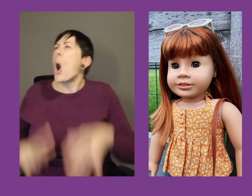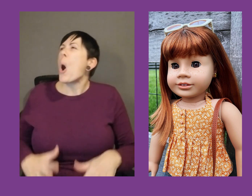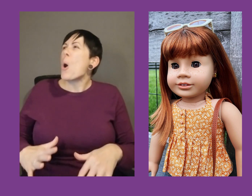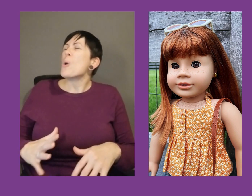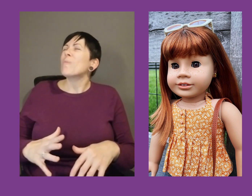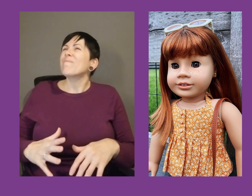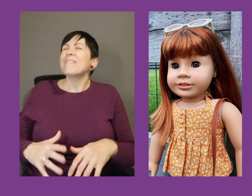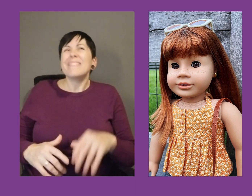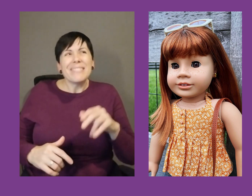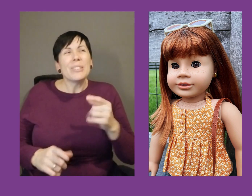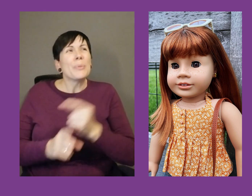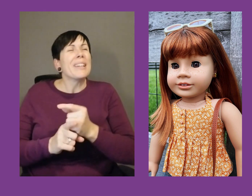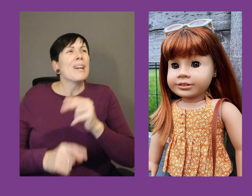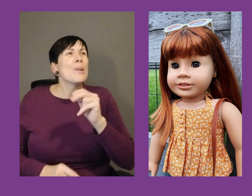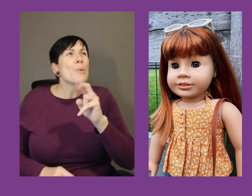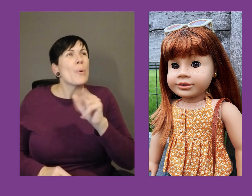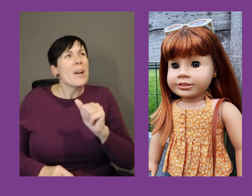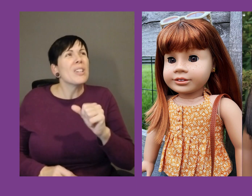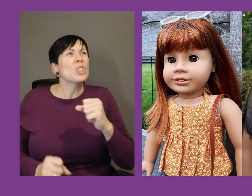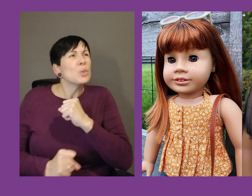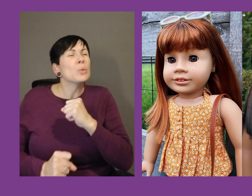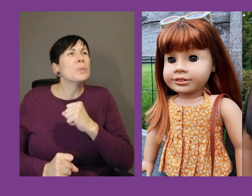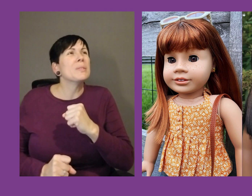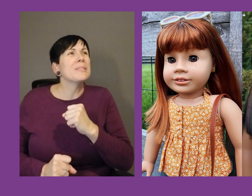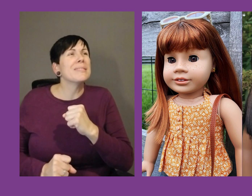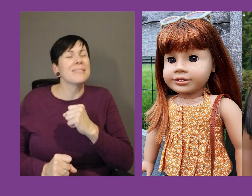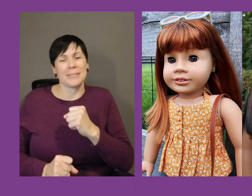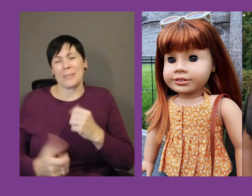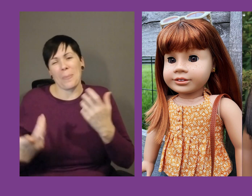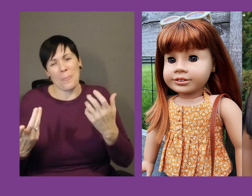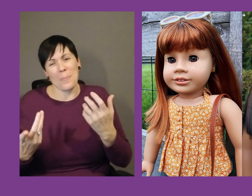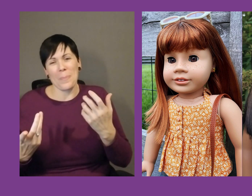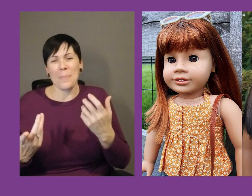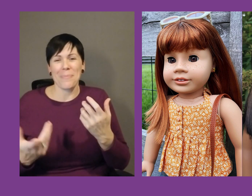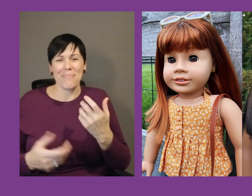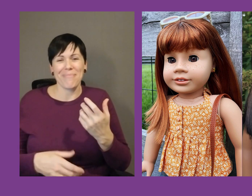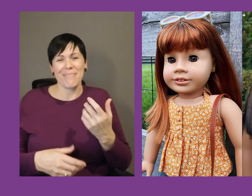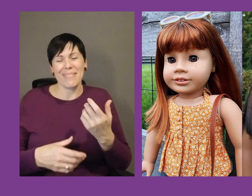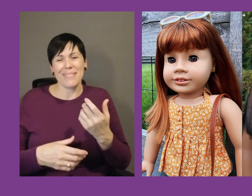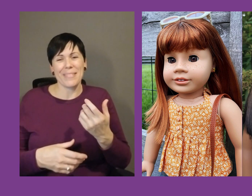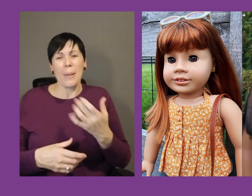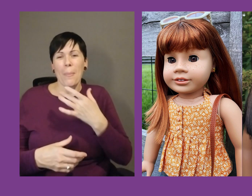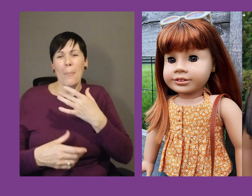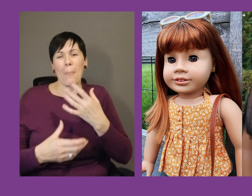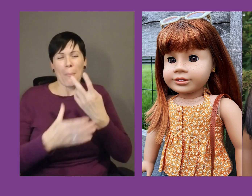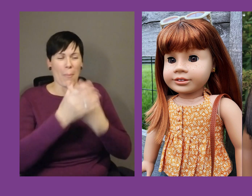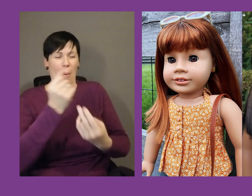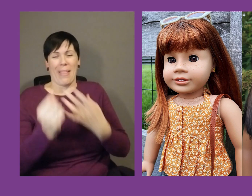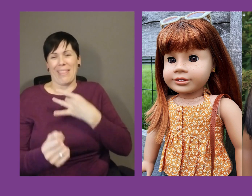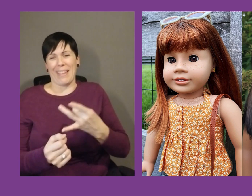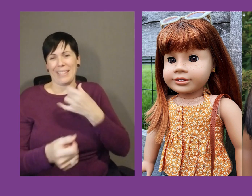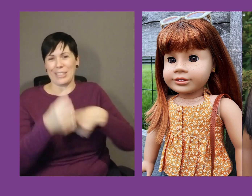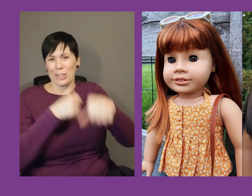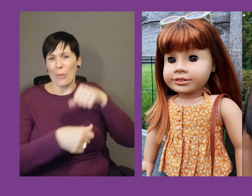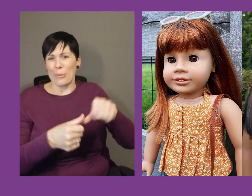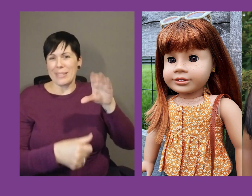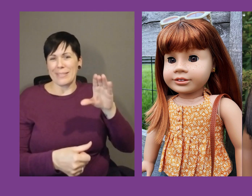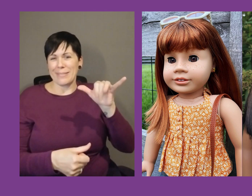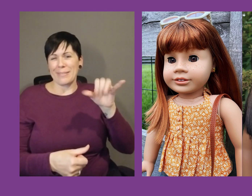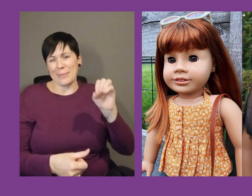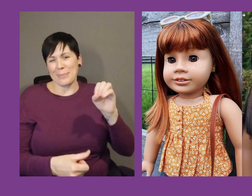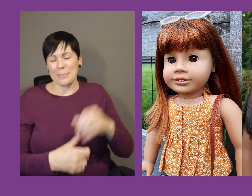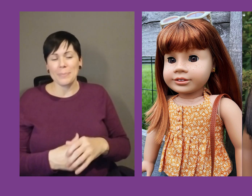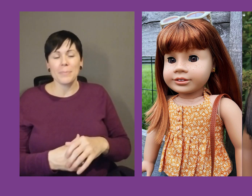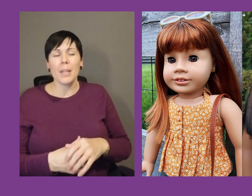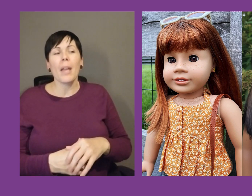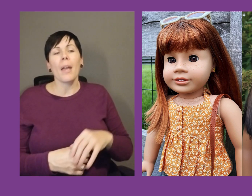the CYO that she made, and I picked the CYO that I made, but we both really like each other's a lot. And then she didn't